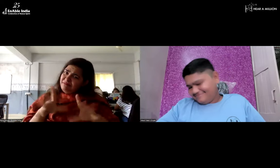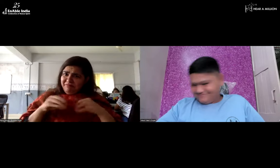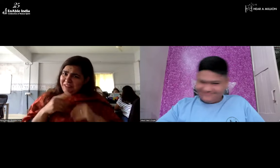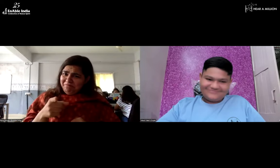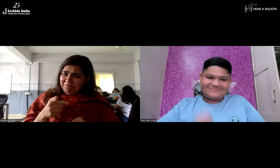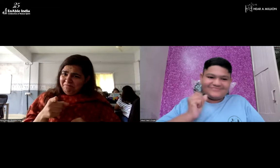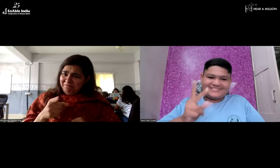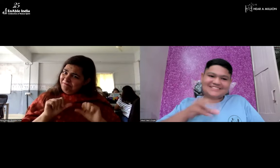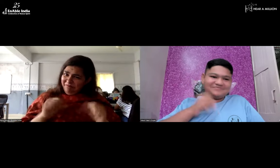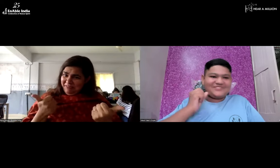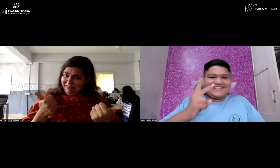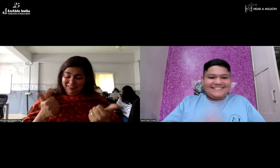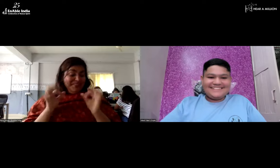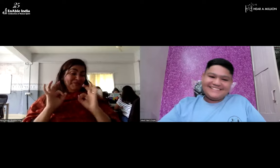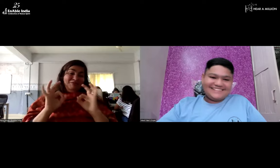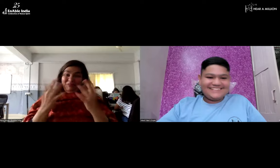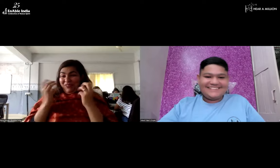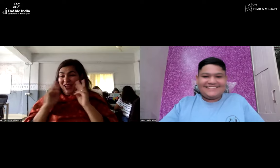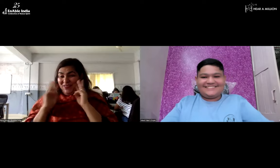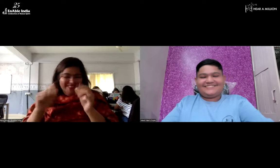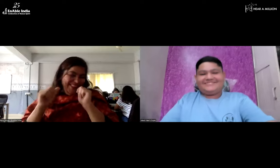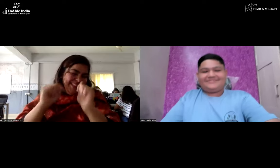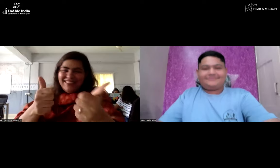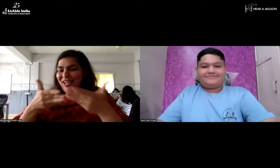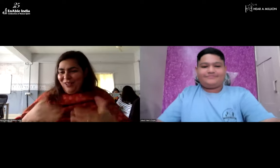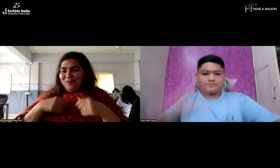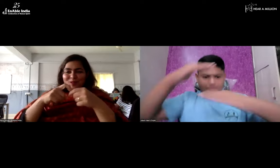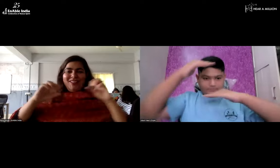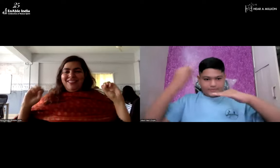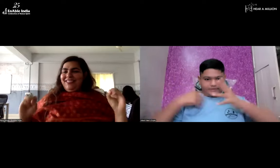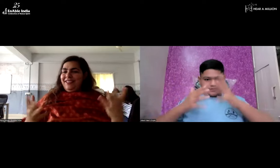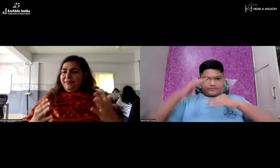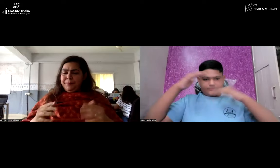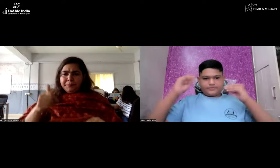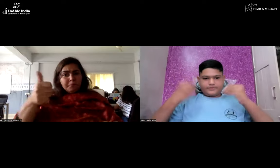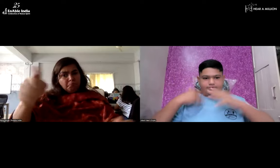hearing aids, and then you talked about employment. So how would you save through your superpowers?